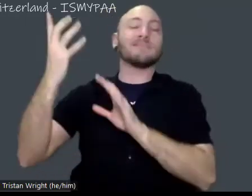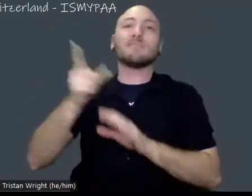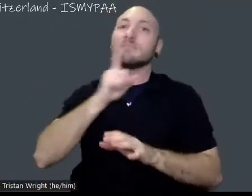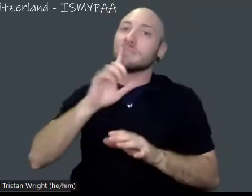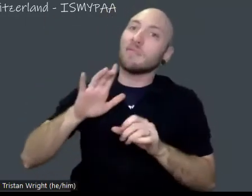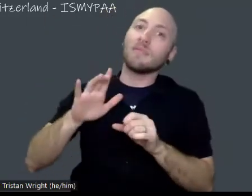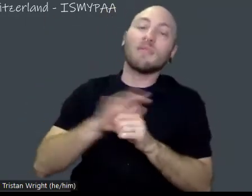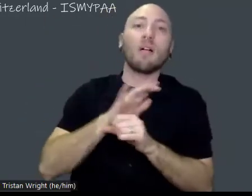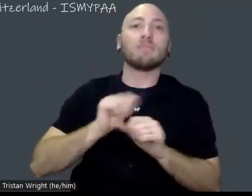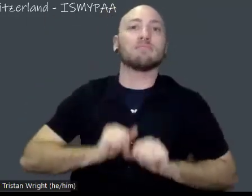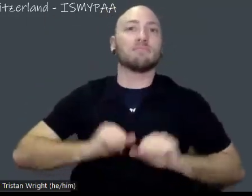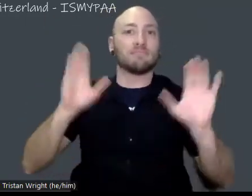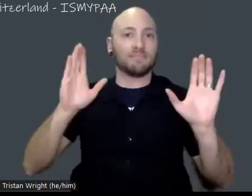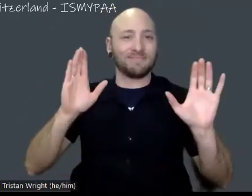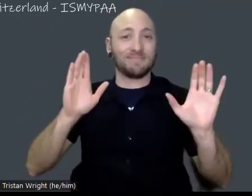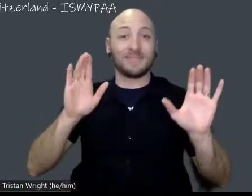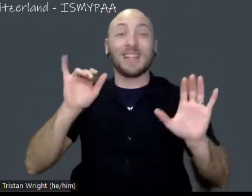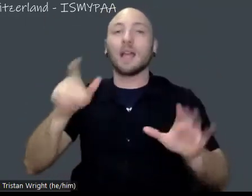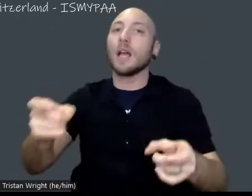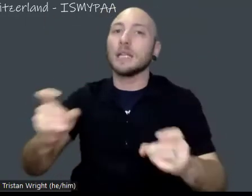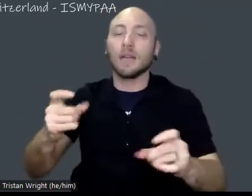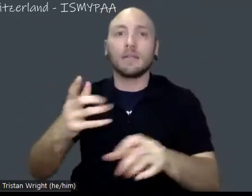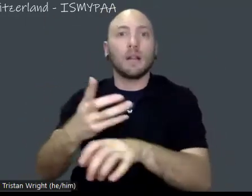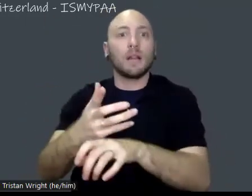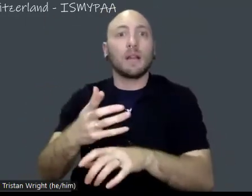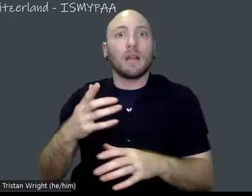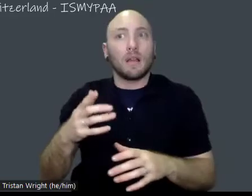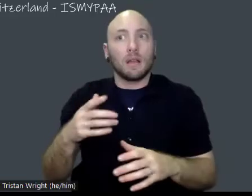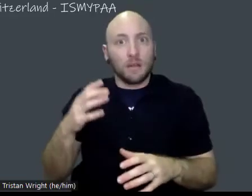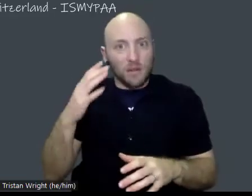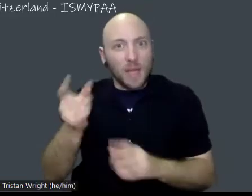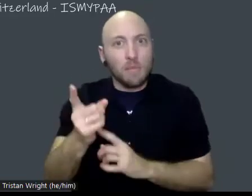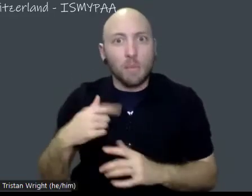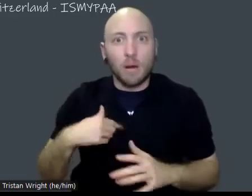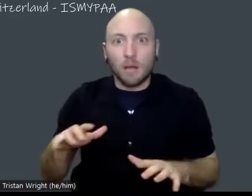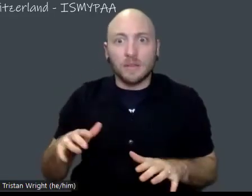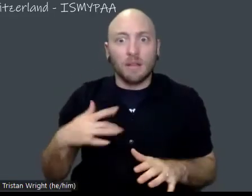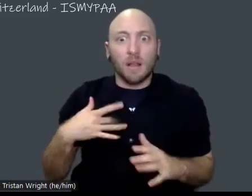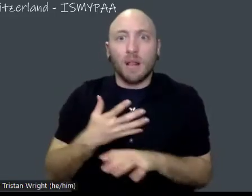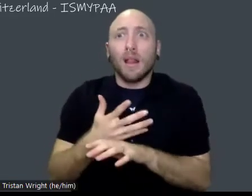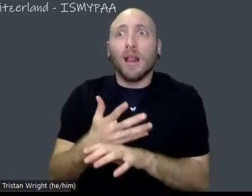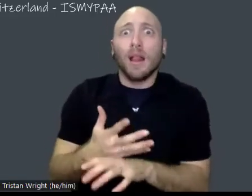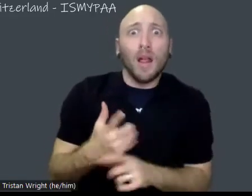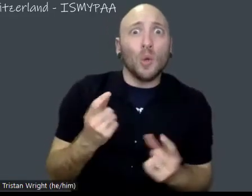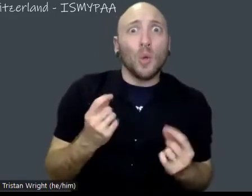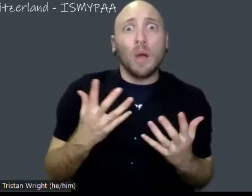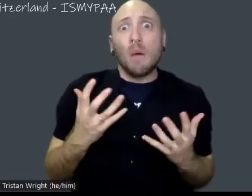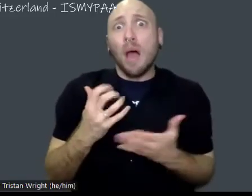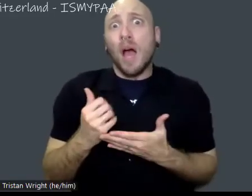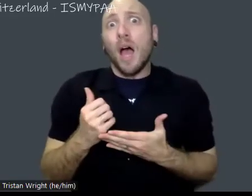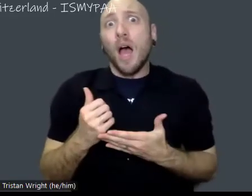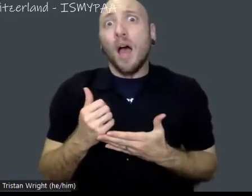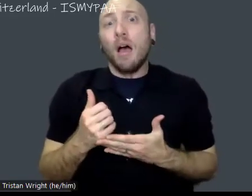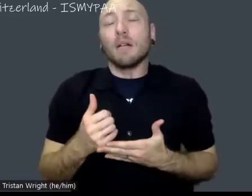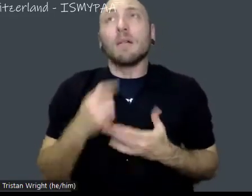a gift of desperation, I looked for help. And the magic, and that's also something that